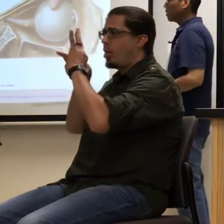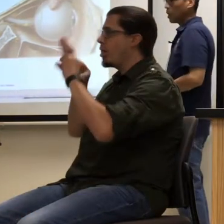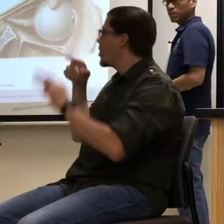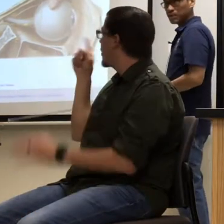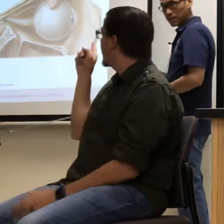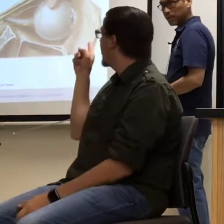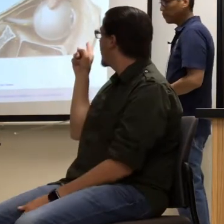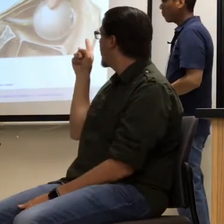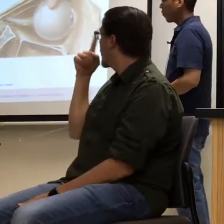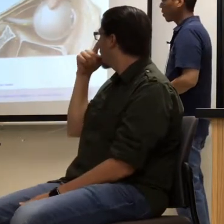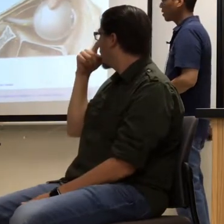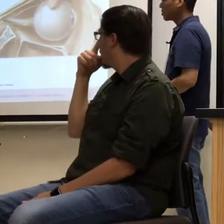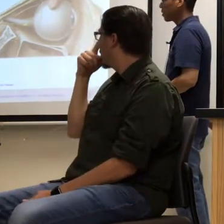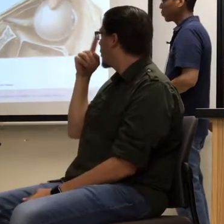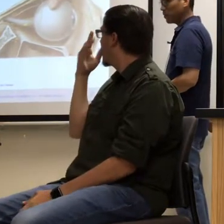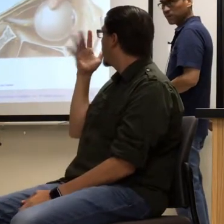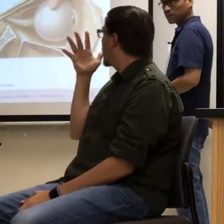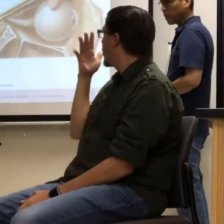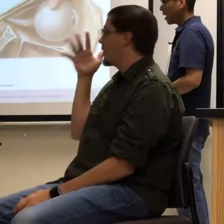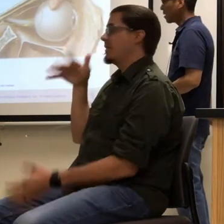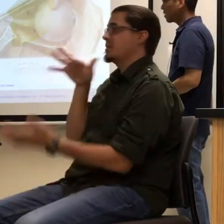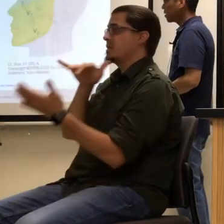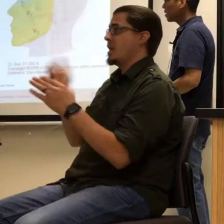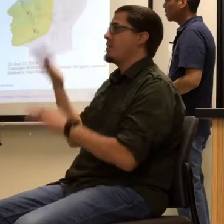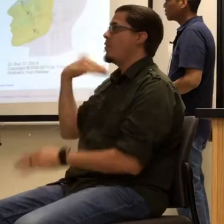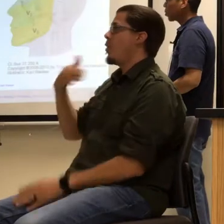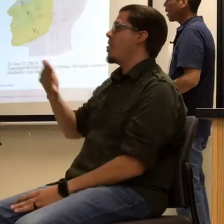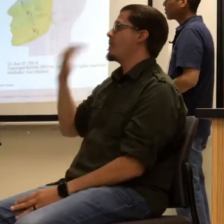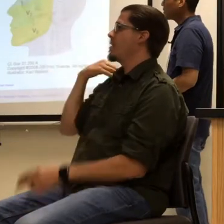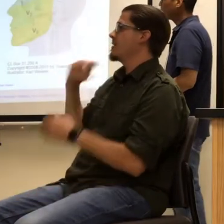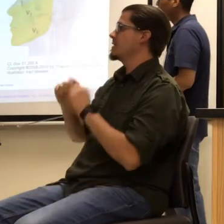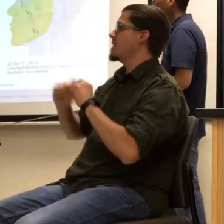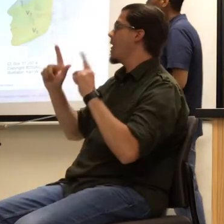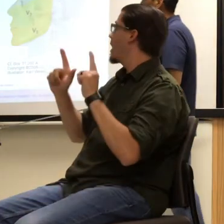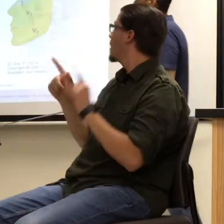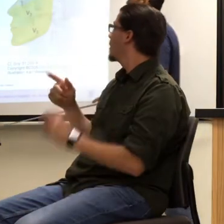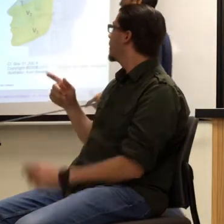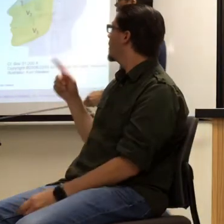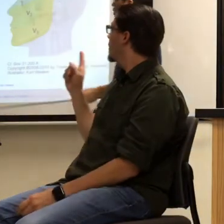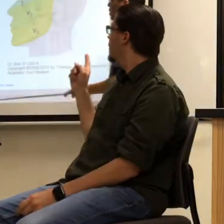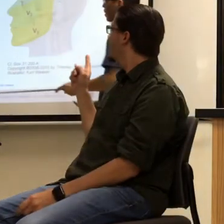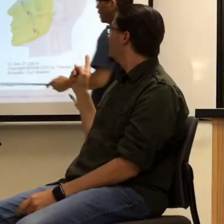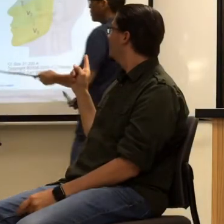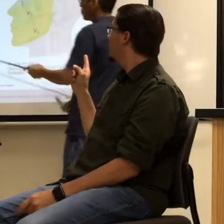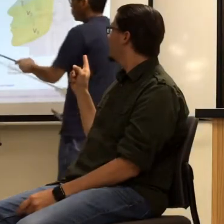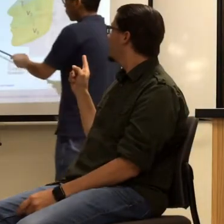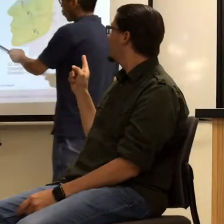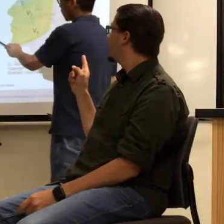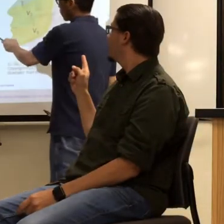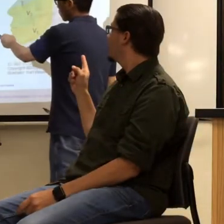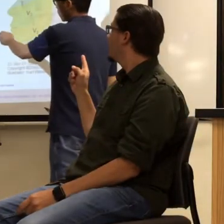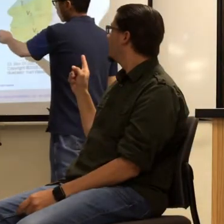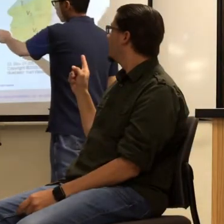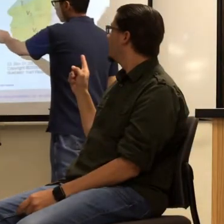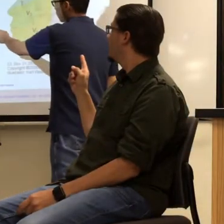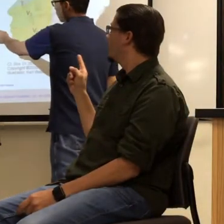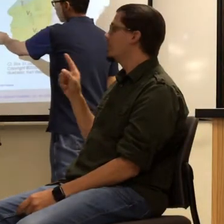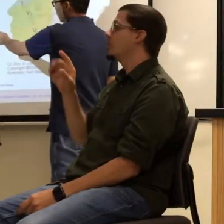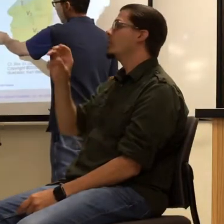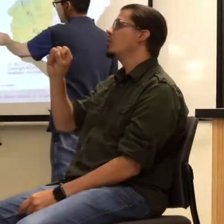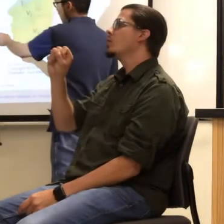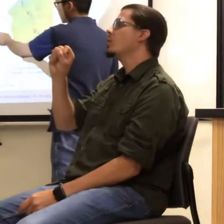Okay. Now we studied it before, and it was on the previous slide. So go back to this one. It's the supraorbital